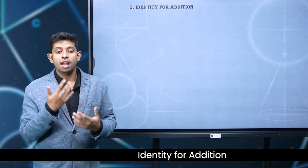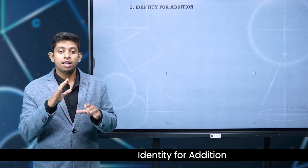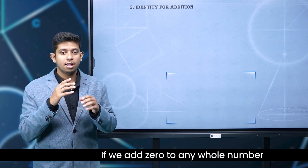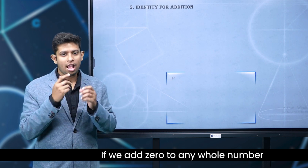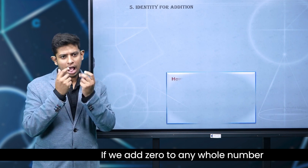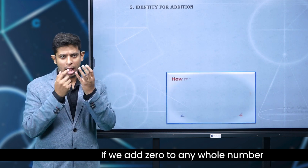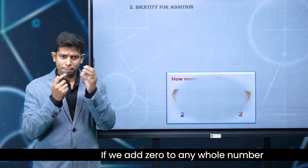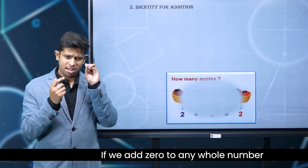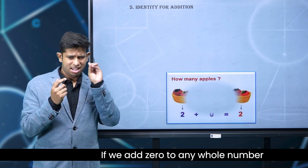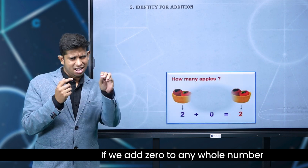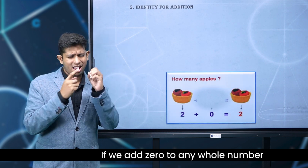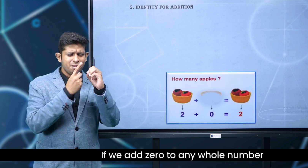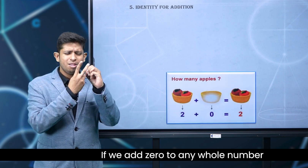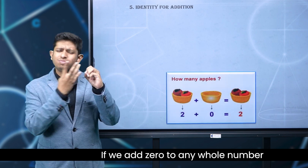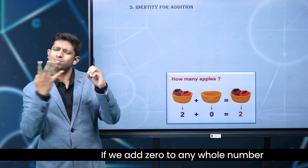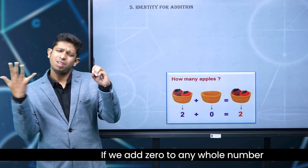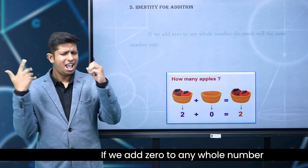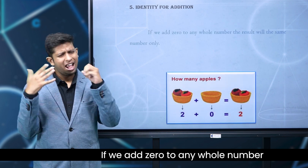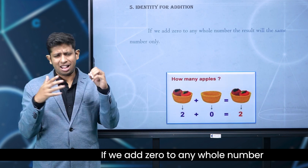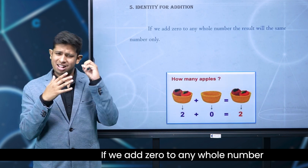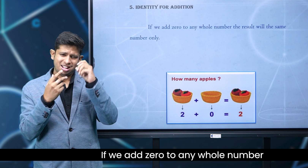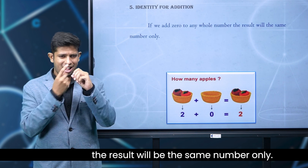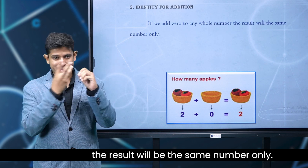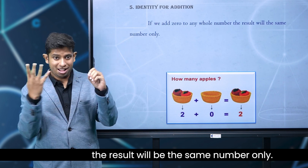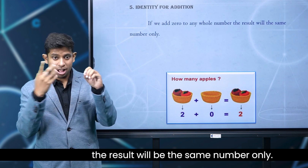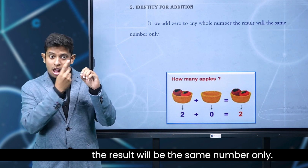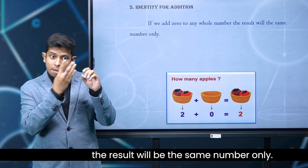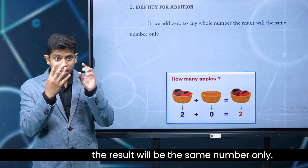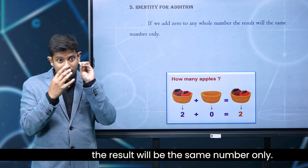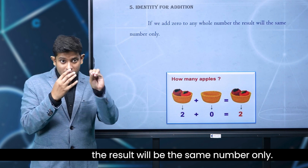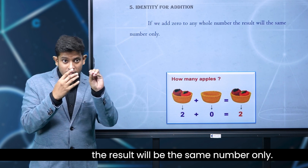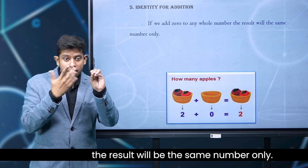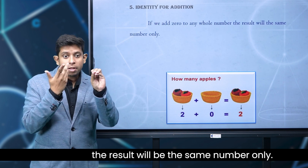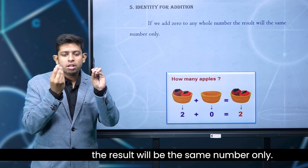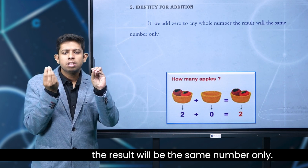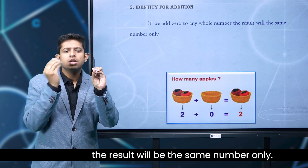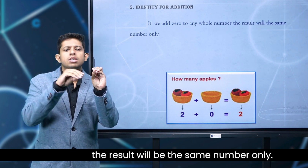If we add 0 to any whole number, the result will be the same number only.